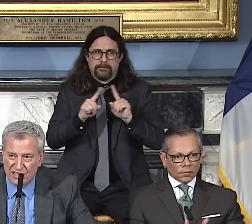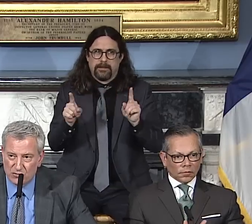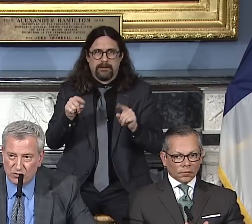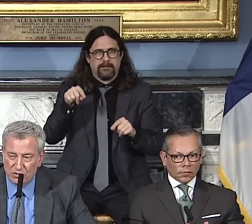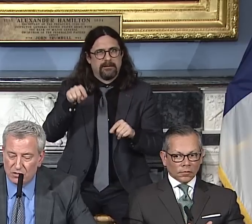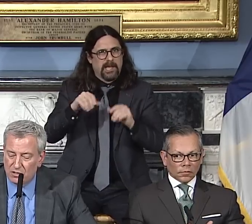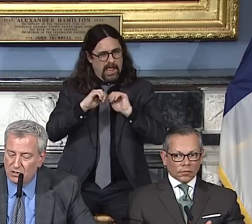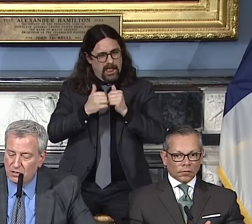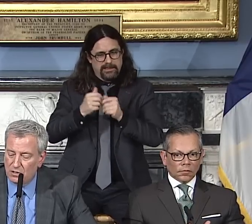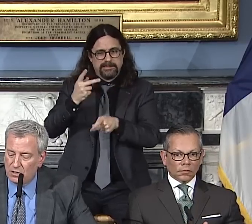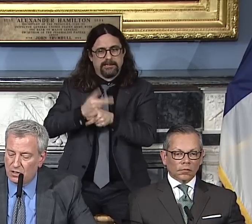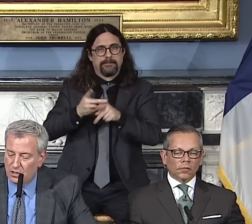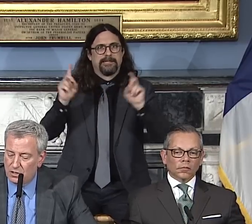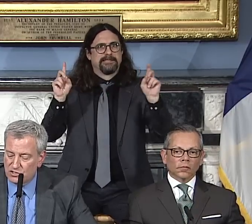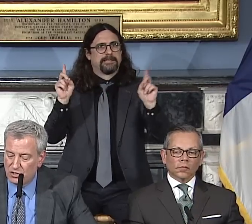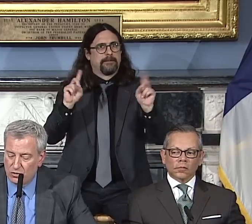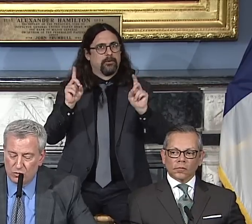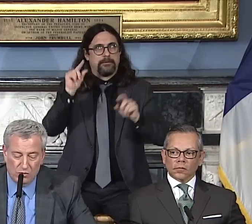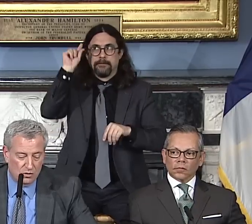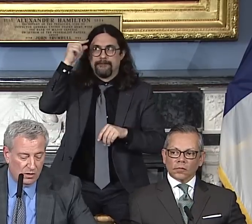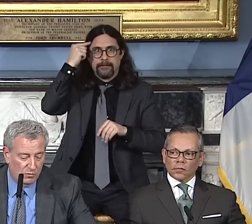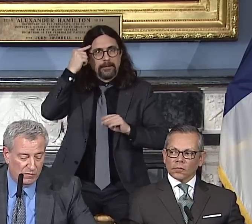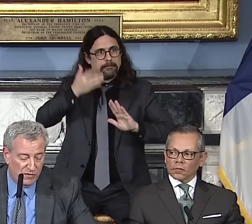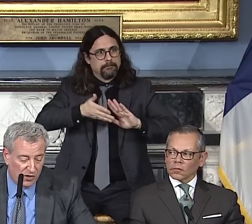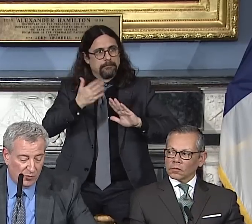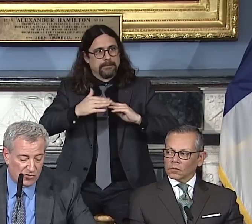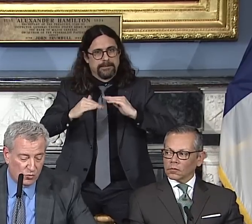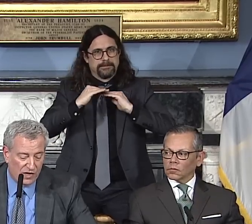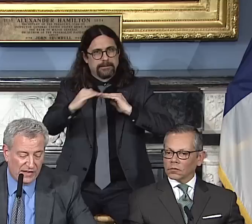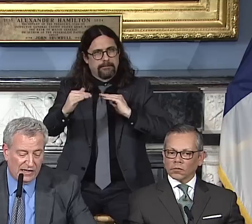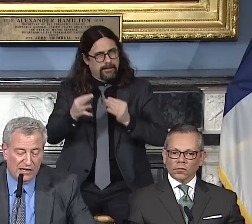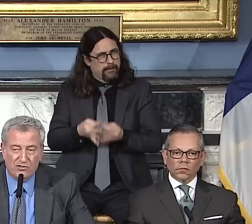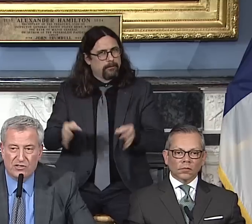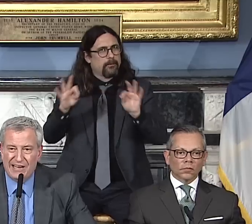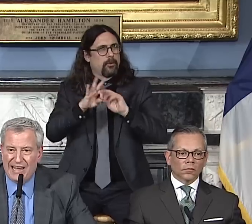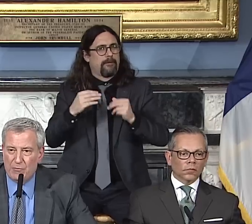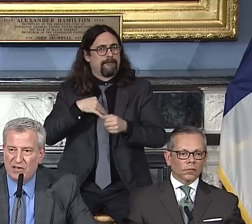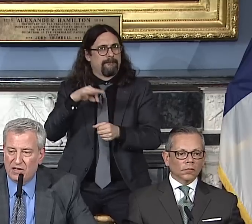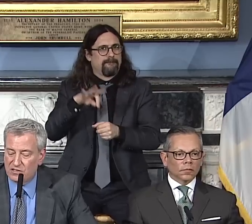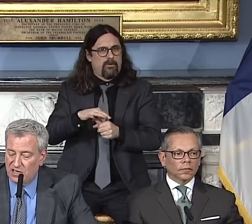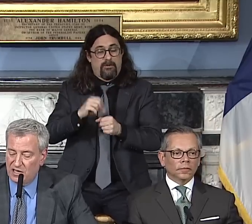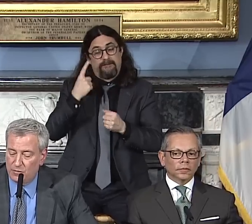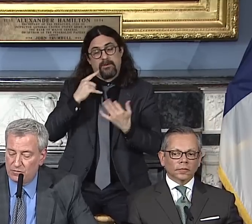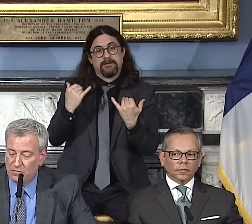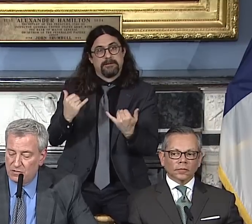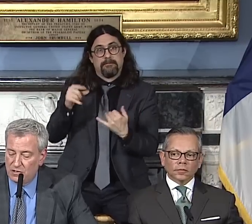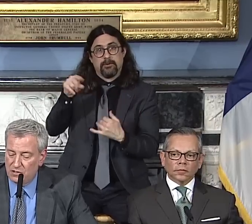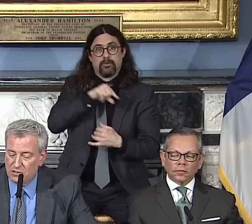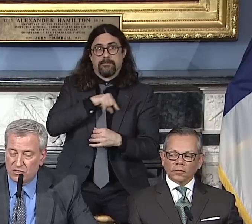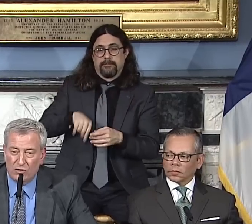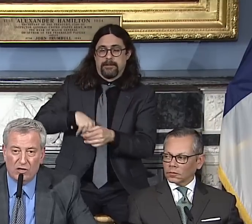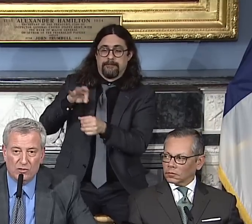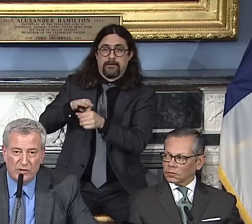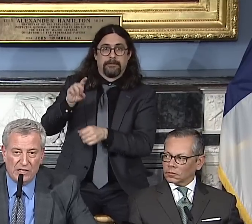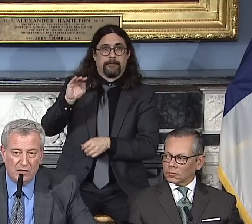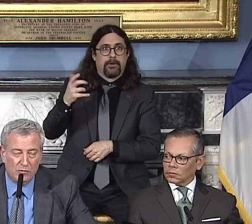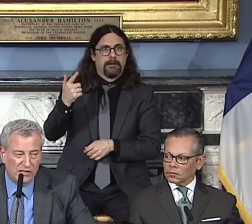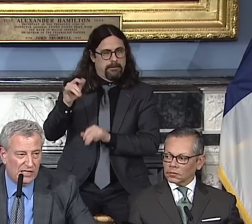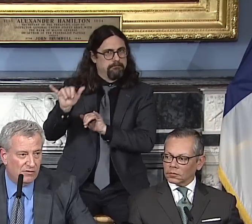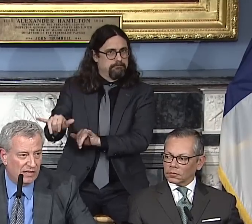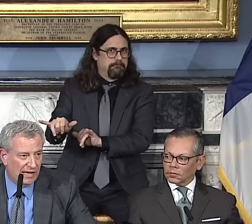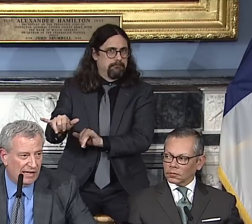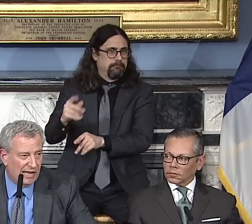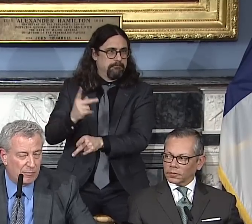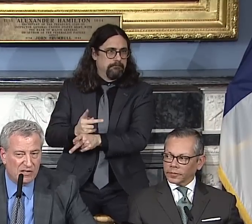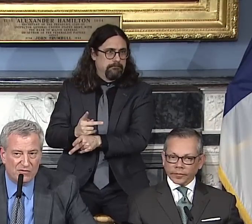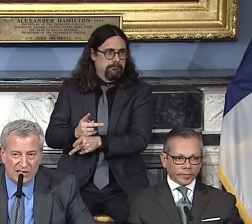when scheduled. So we very much want that election to happen on time, so long as we